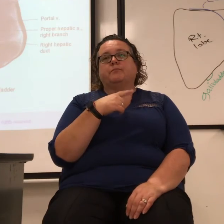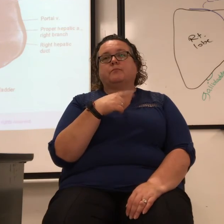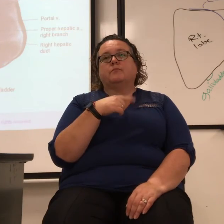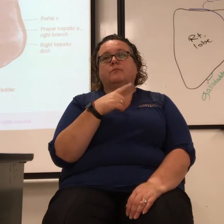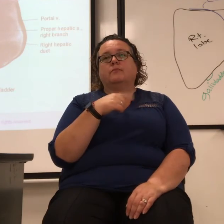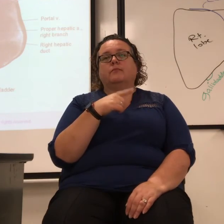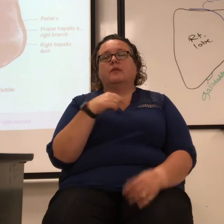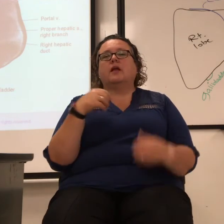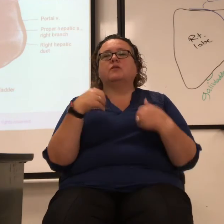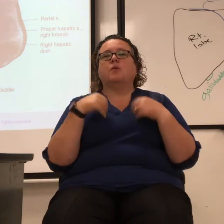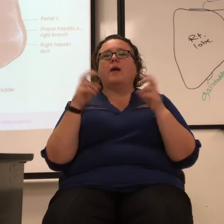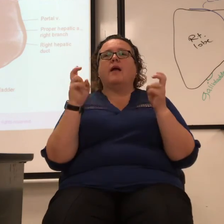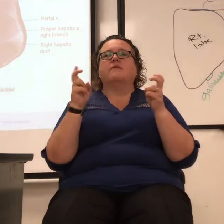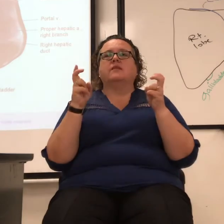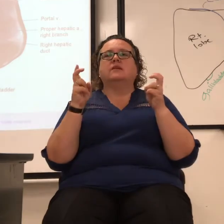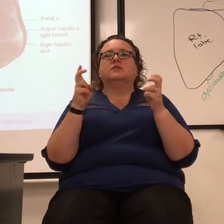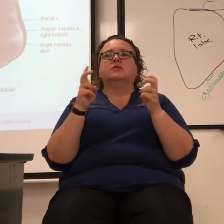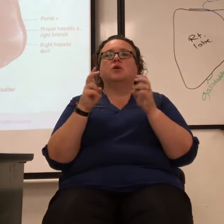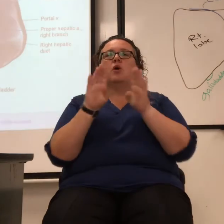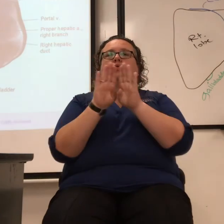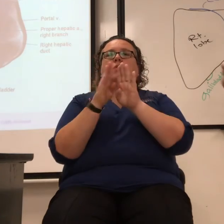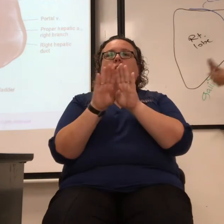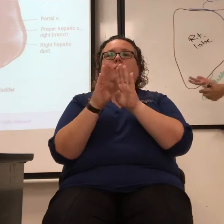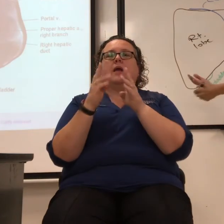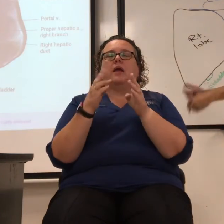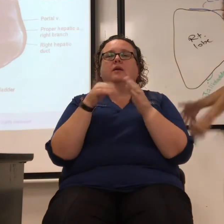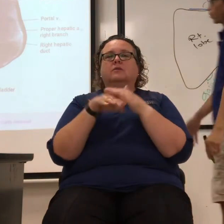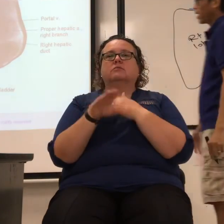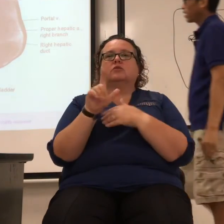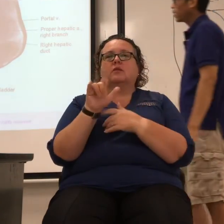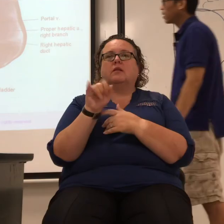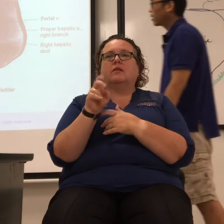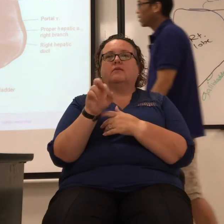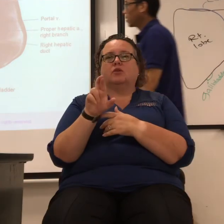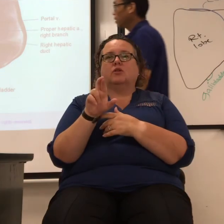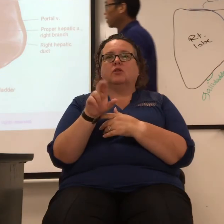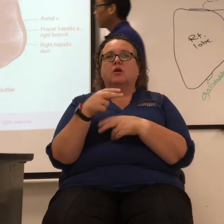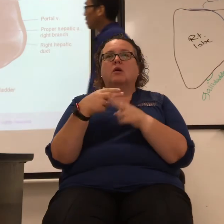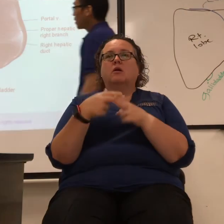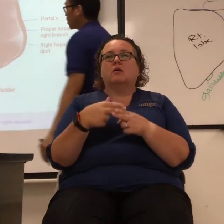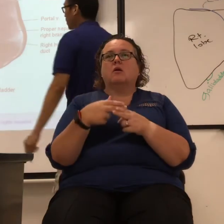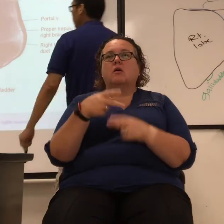And you have this doorway to the liver called the porta hepatis, which means doorway.